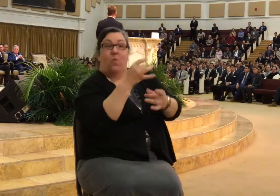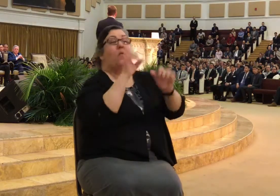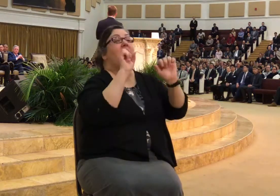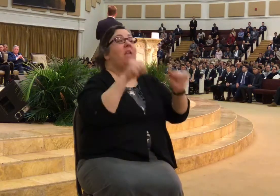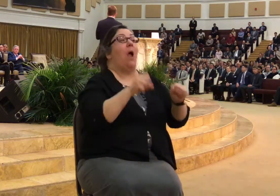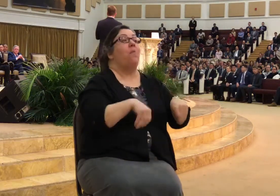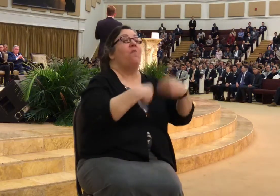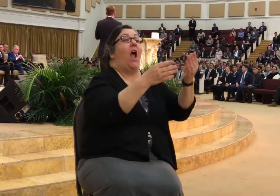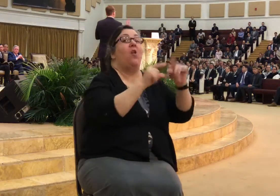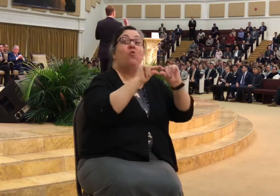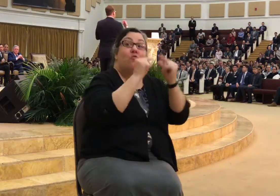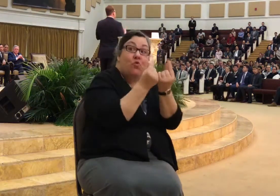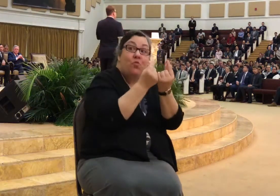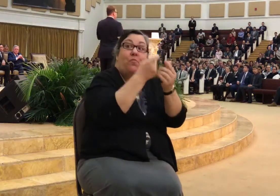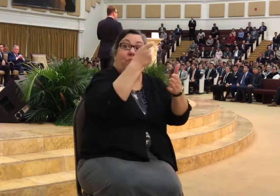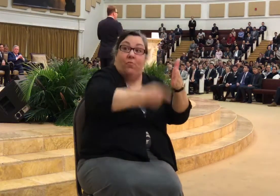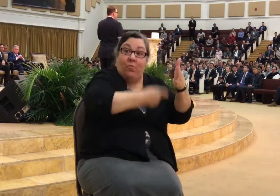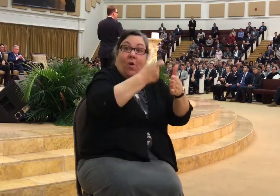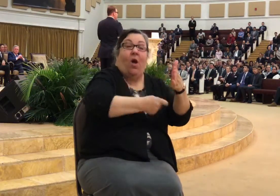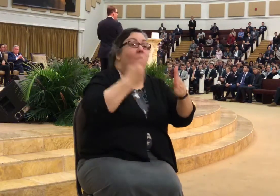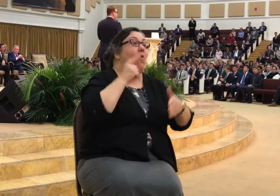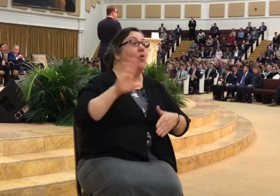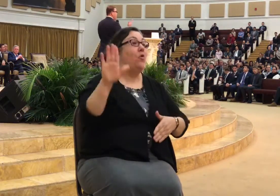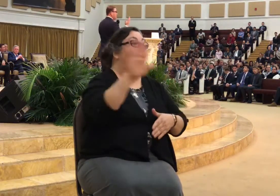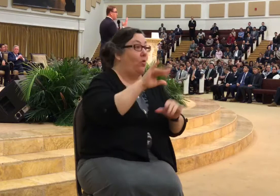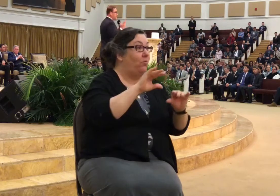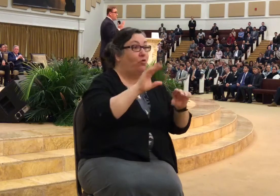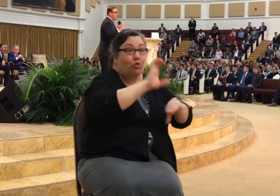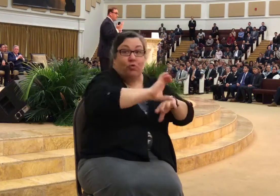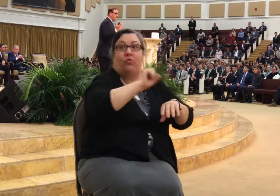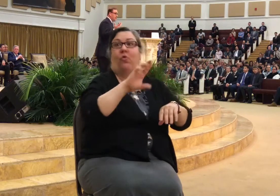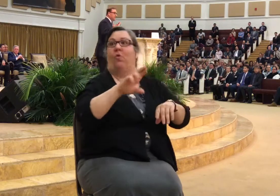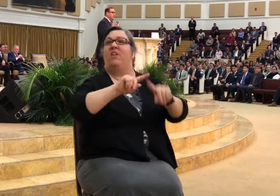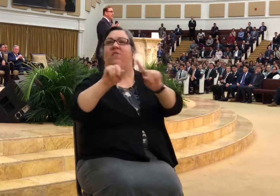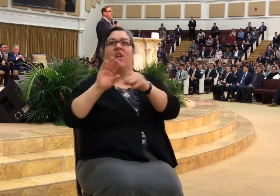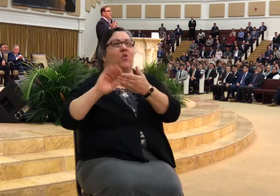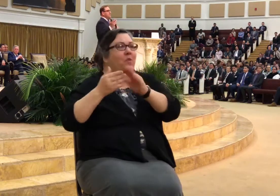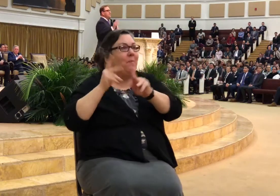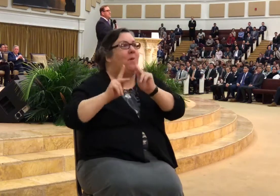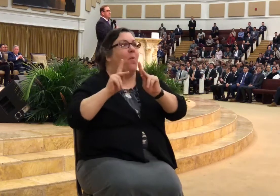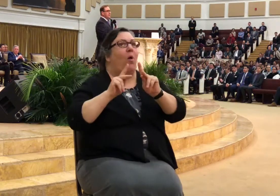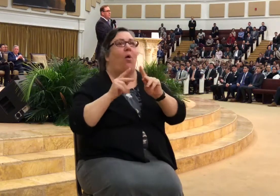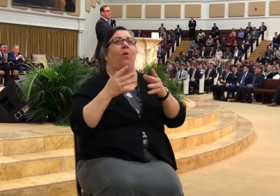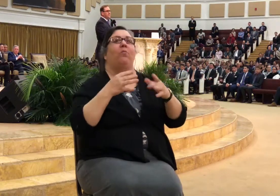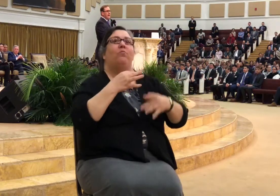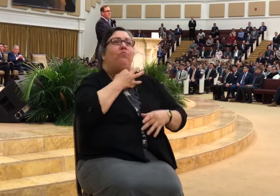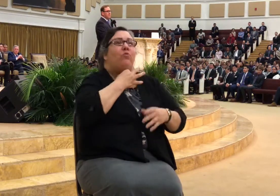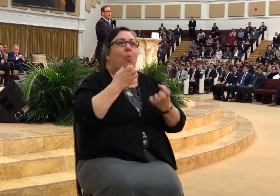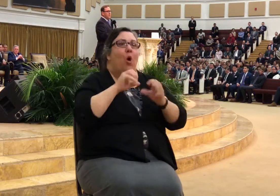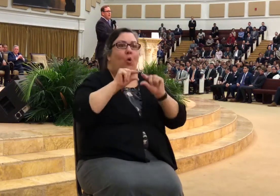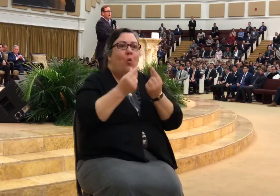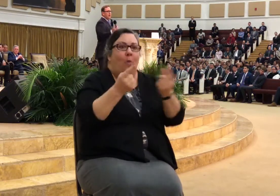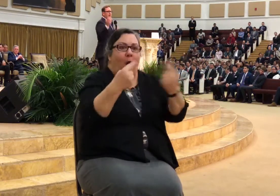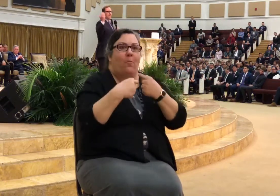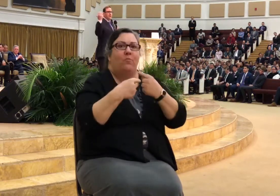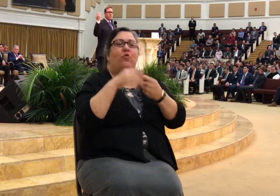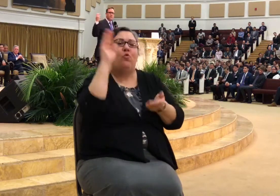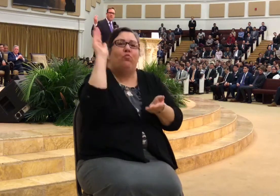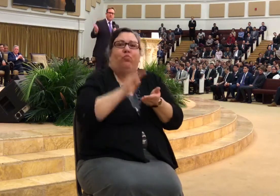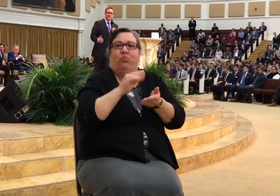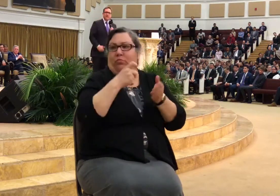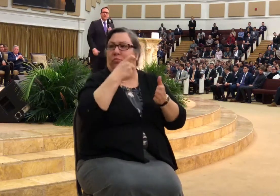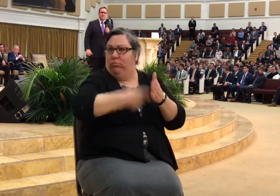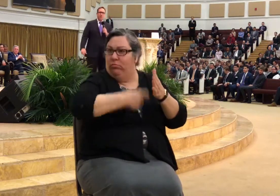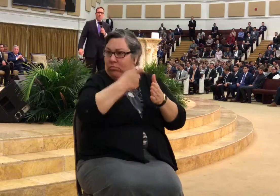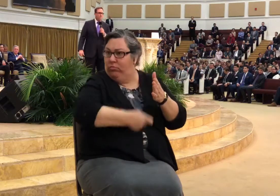for your youth group or any of your team or business leaders. I know we have community people that are here today. So this would be a great time. So here